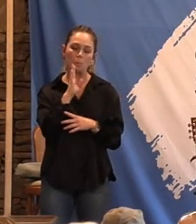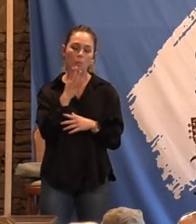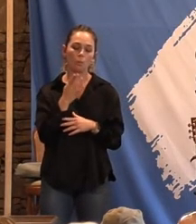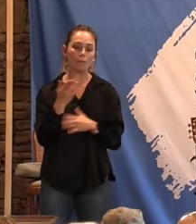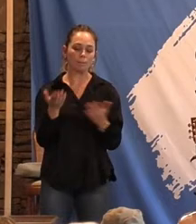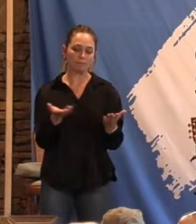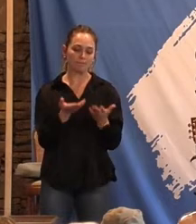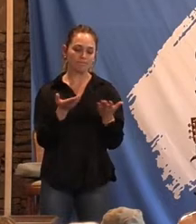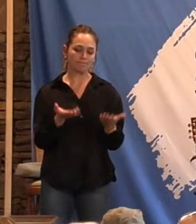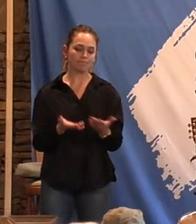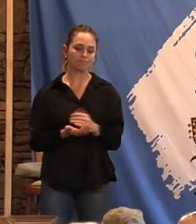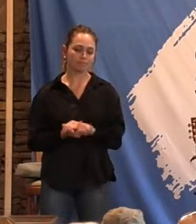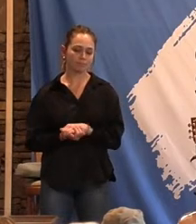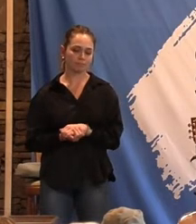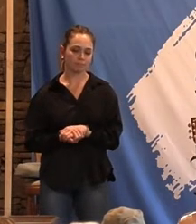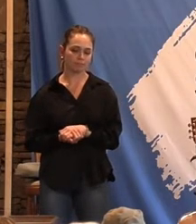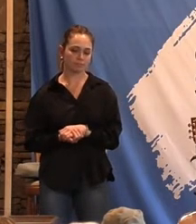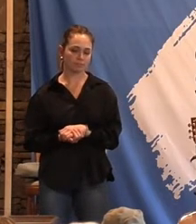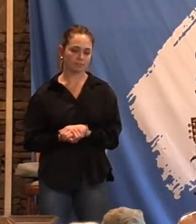be there.